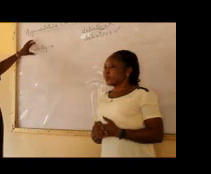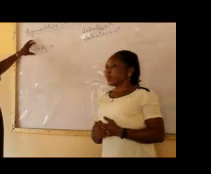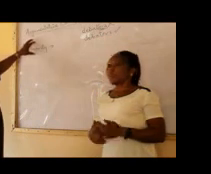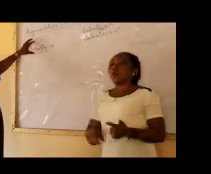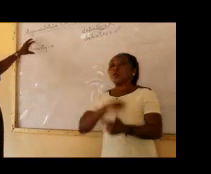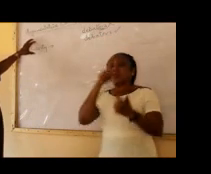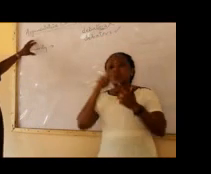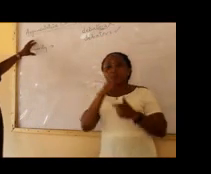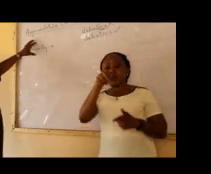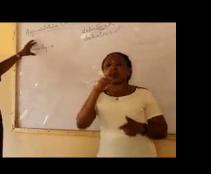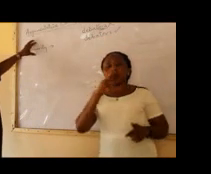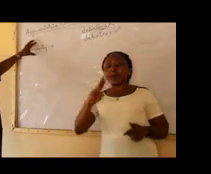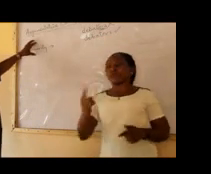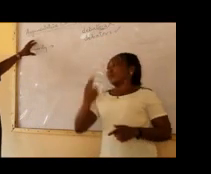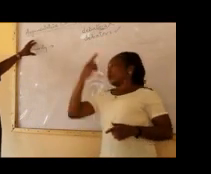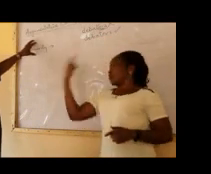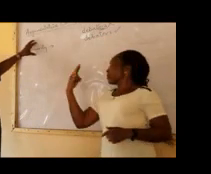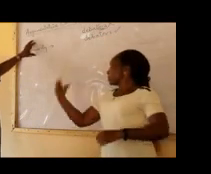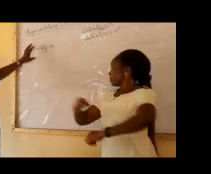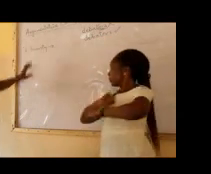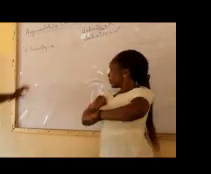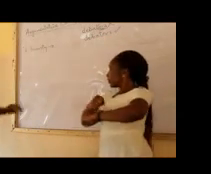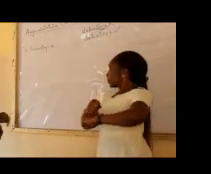When you are using security,